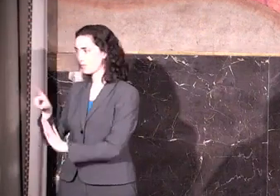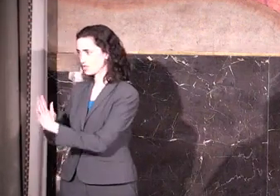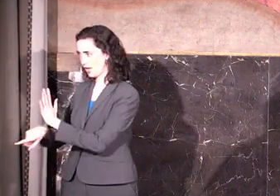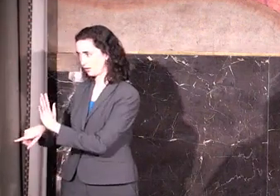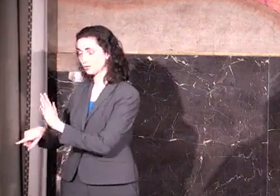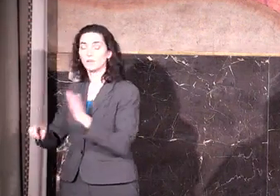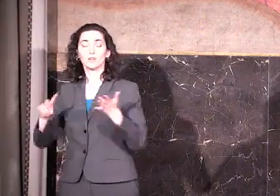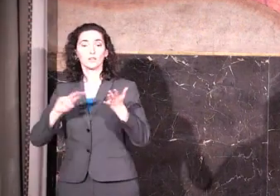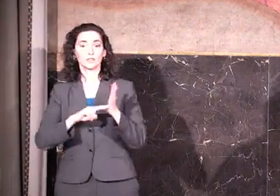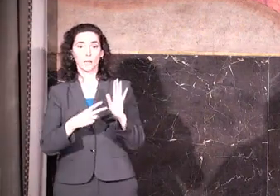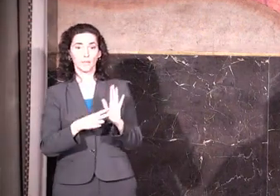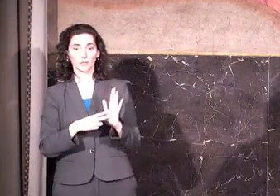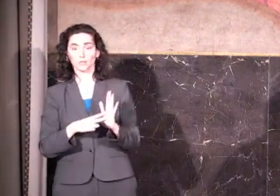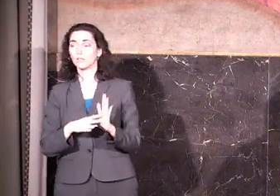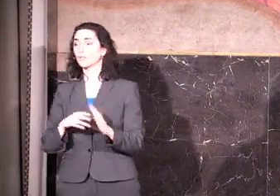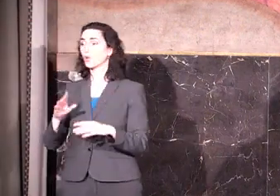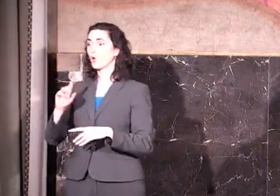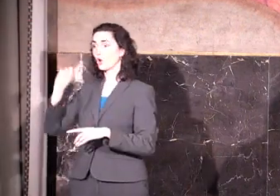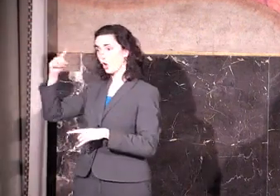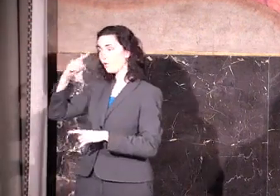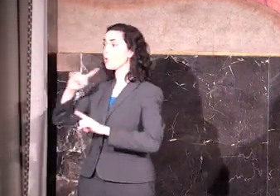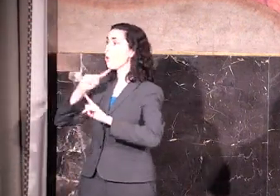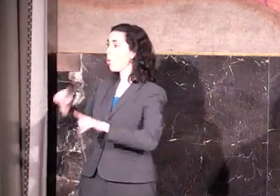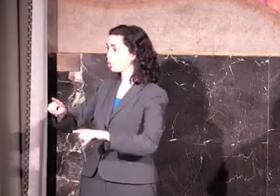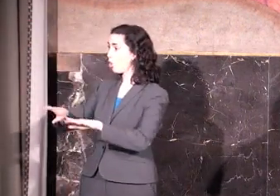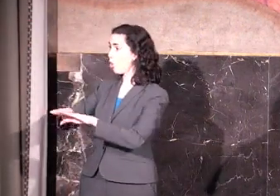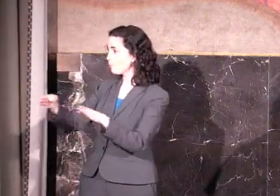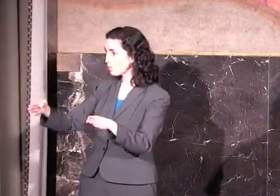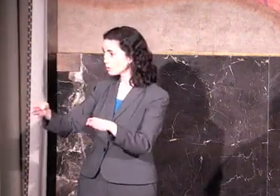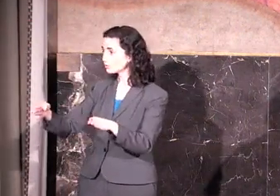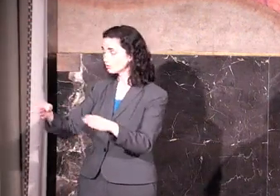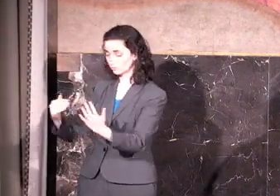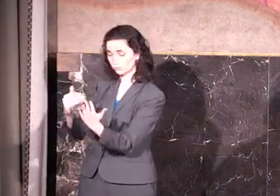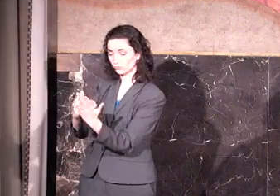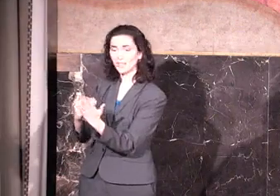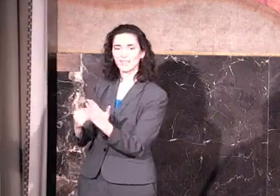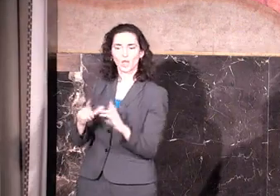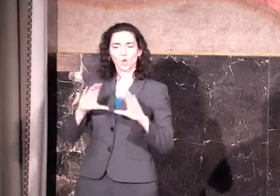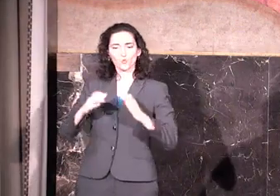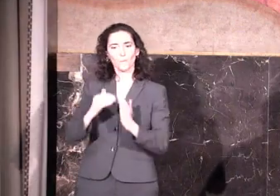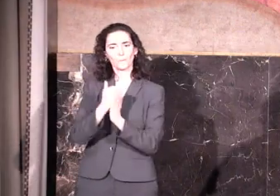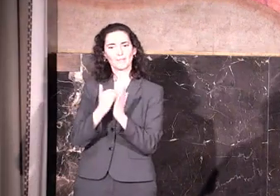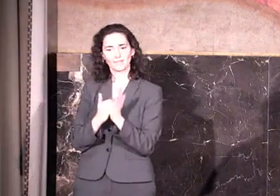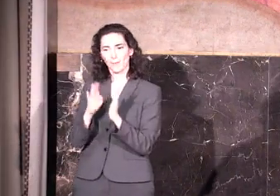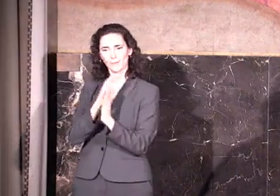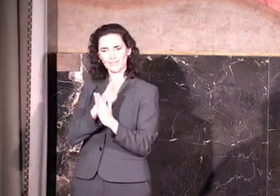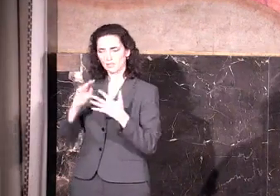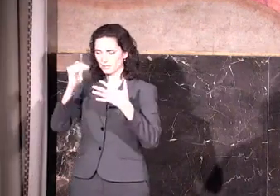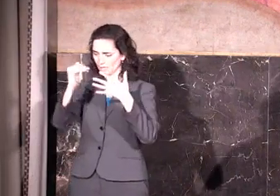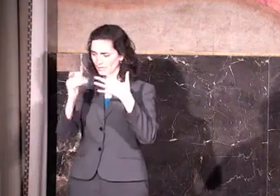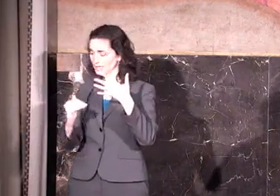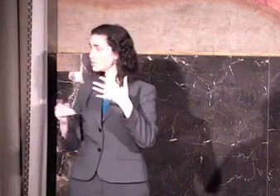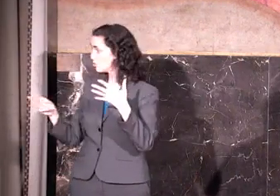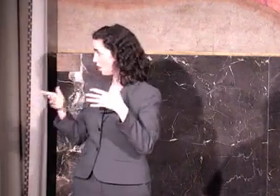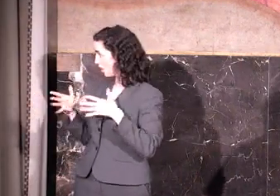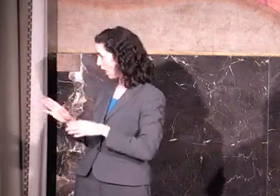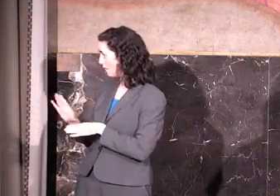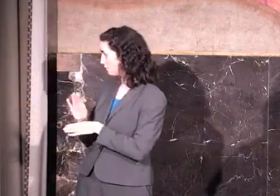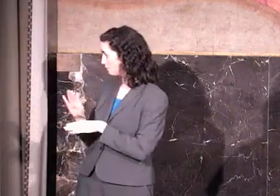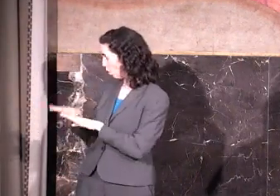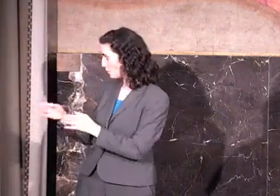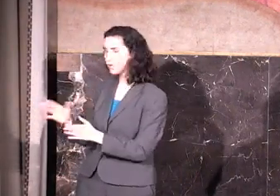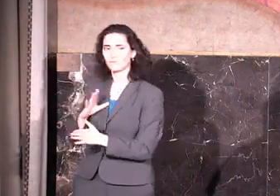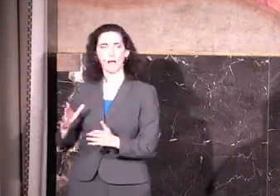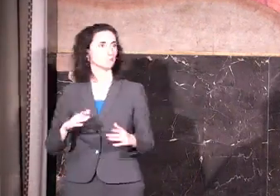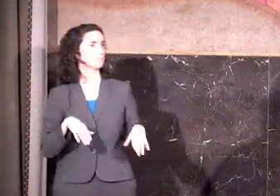the Governor gives the order that your business has this listed in that particular phase can open, you can open with the rules we've